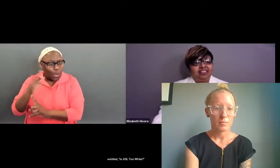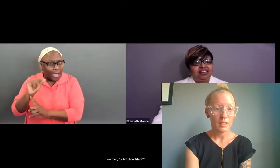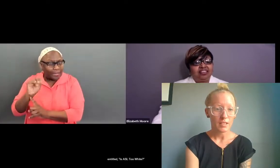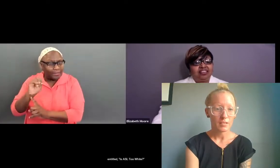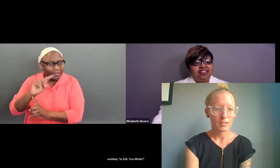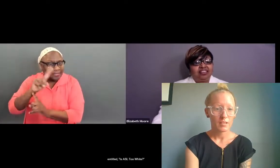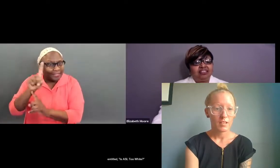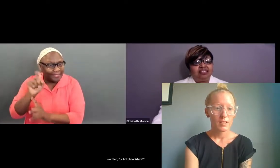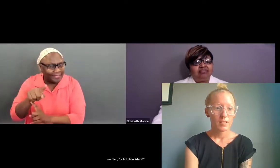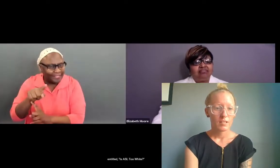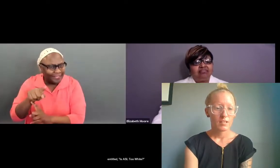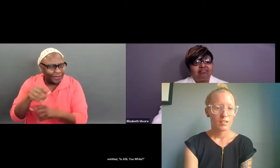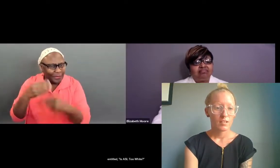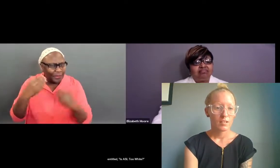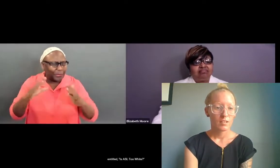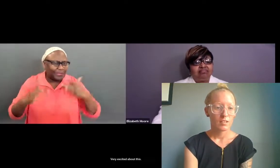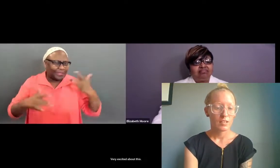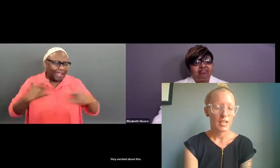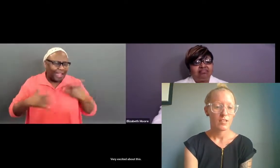meeting